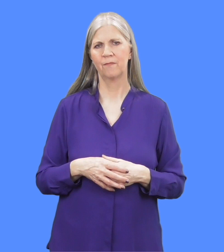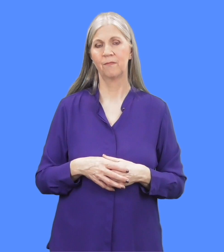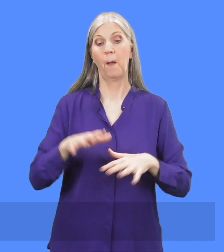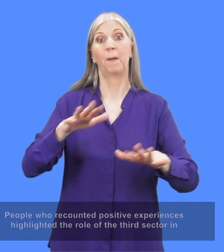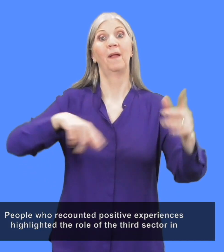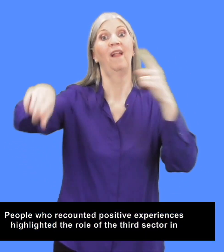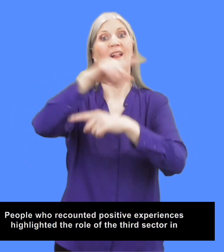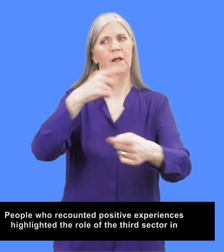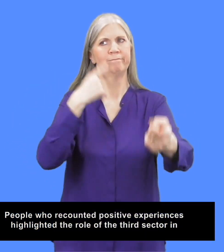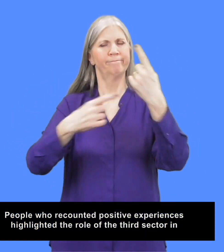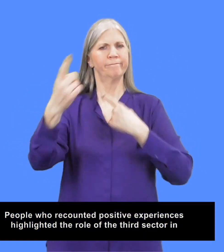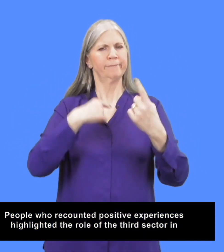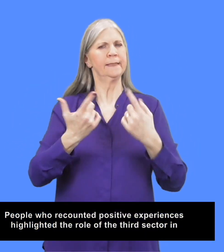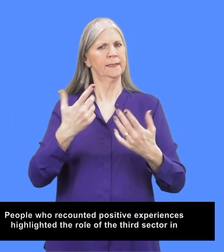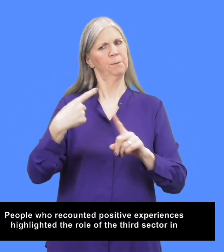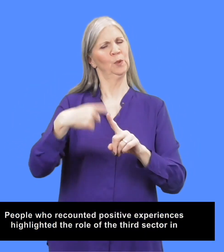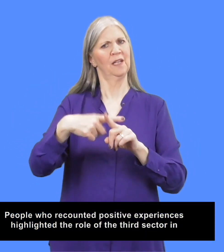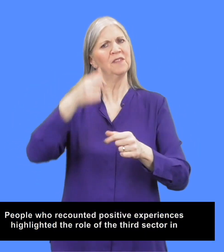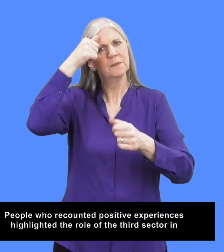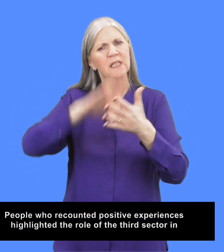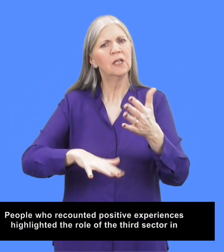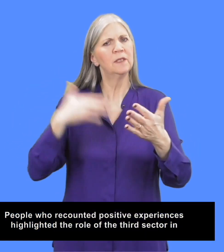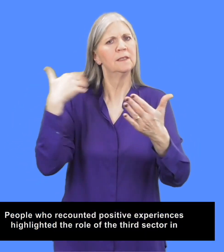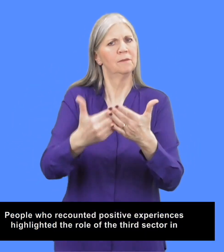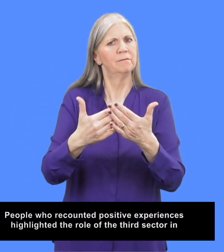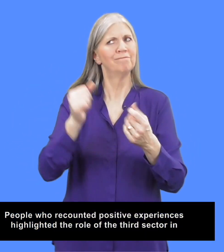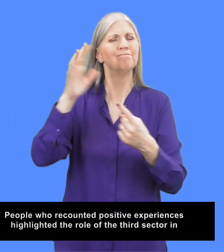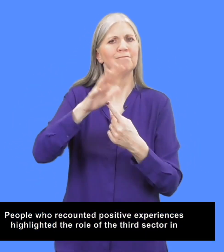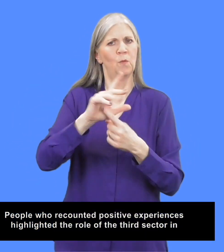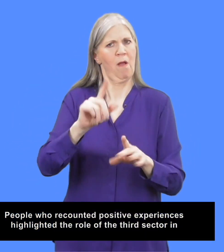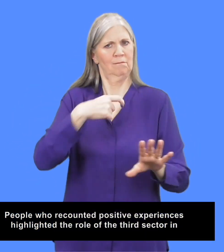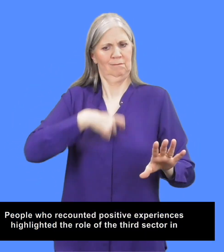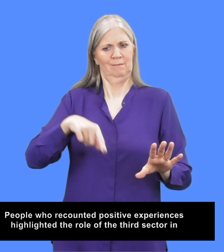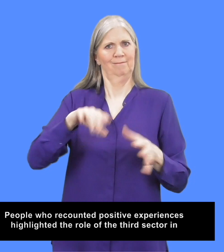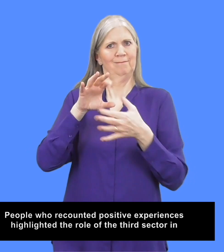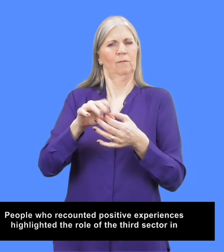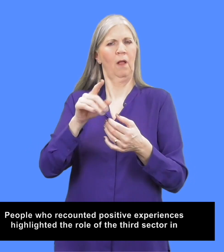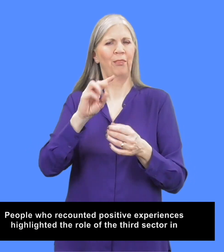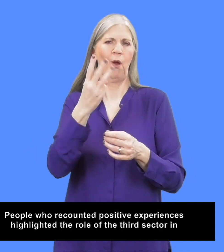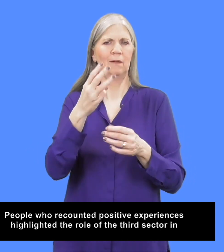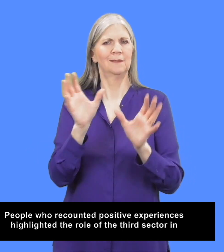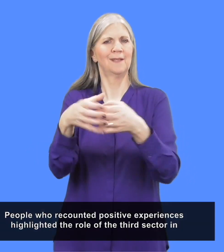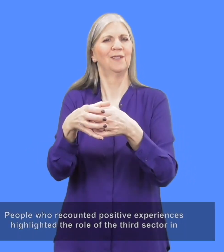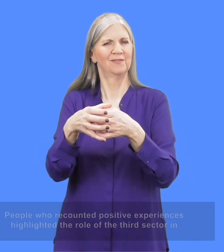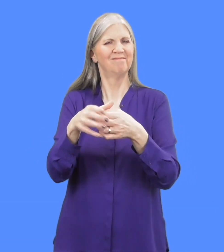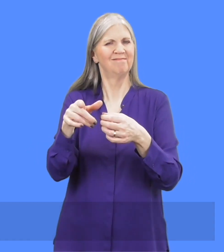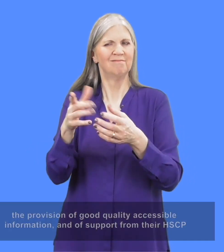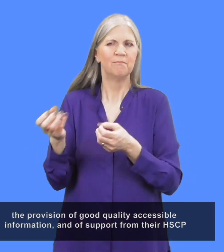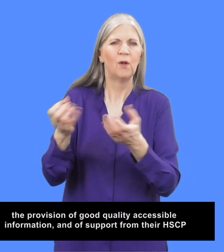People who recounted positive experiences highlighted the role of the third sector in the provision of good